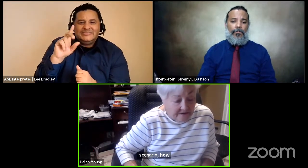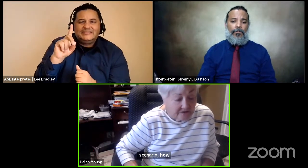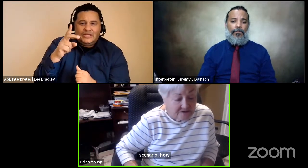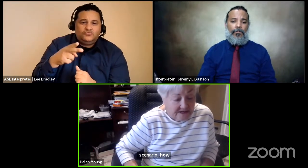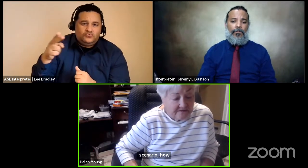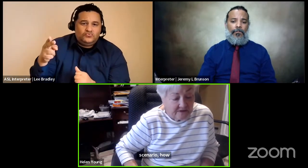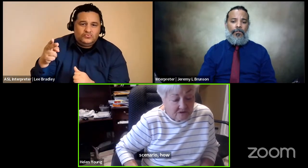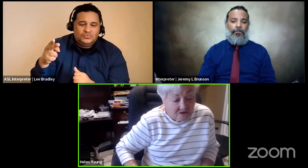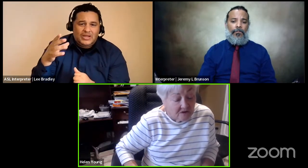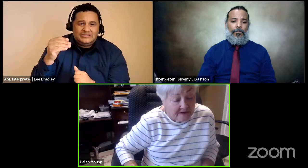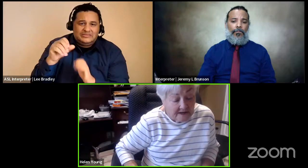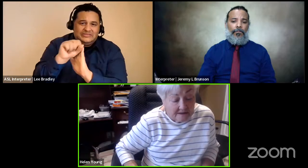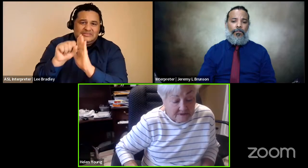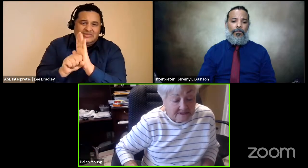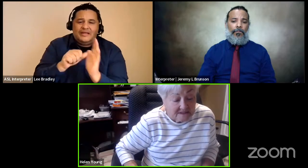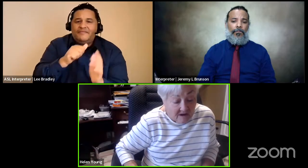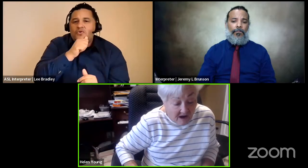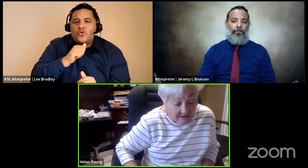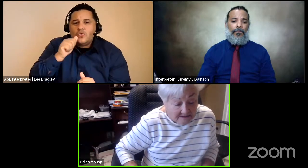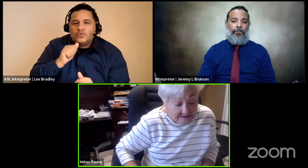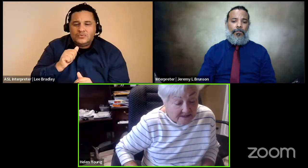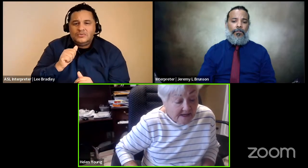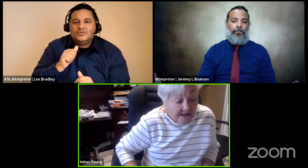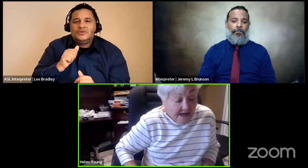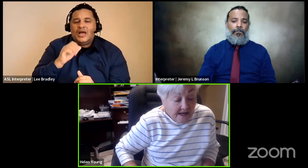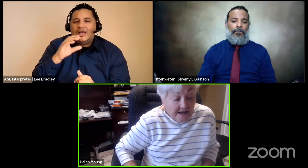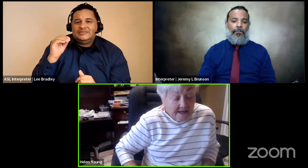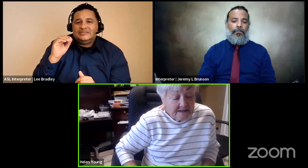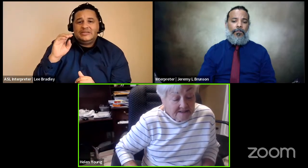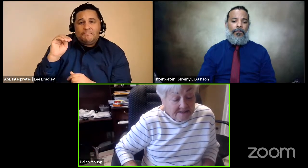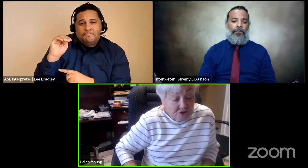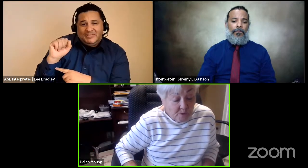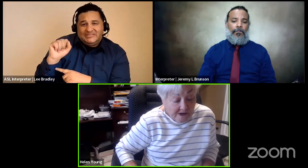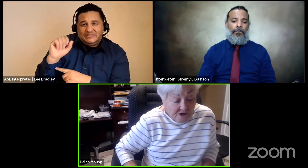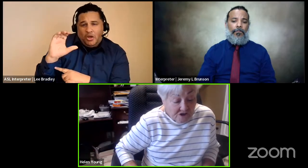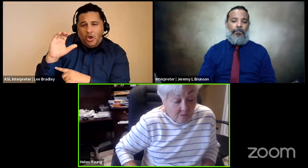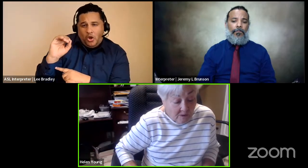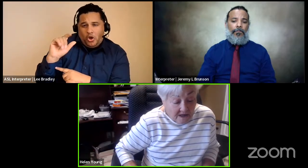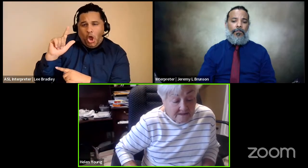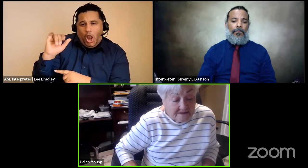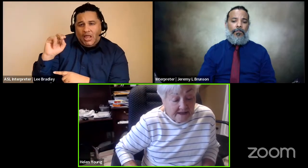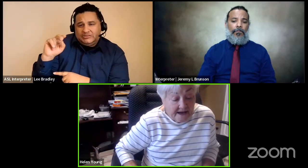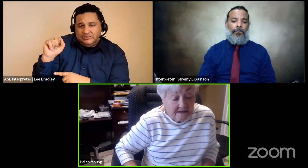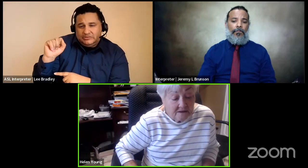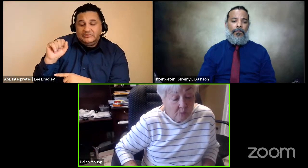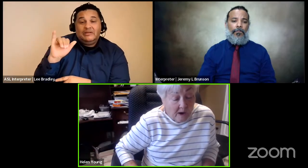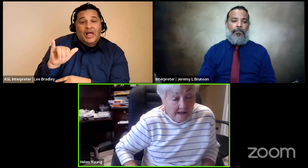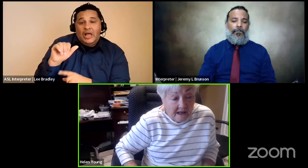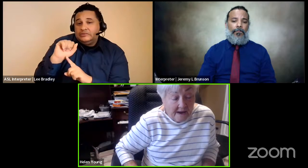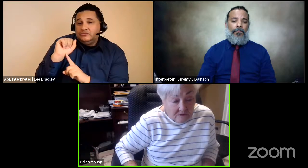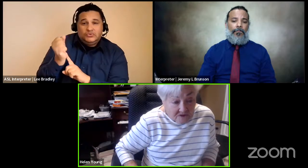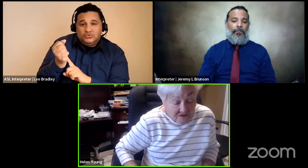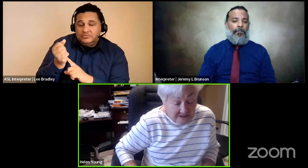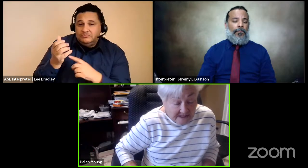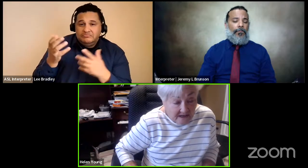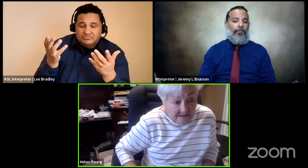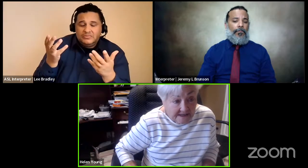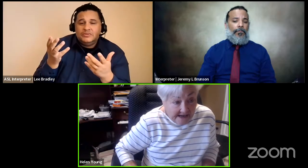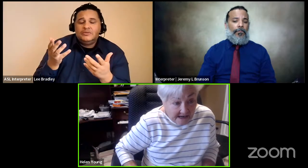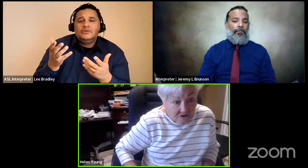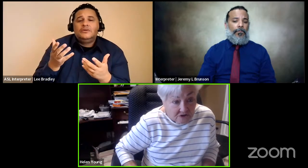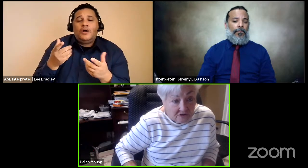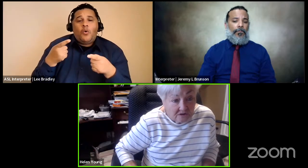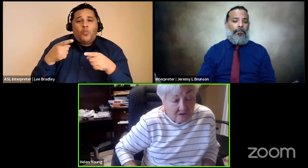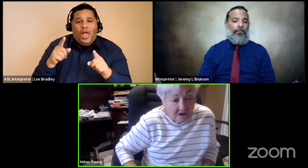ACDHH, and the state of Arizona and Mrs. Collins. The situation was that while I was sitting on